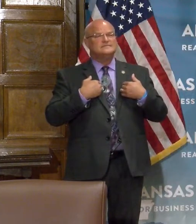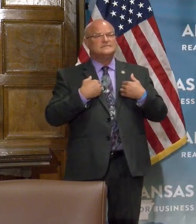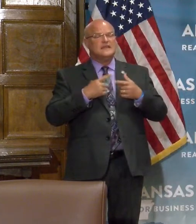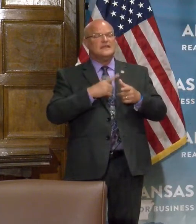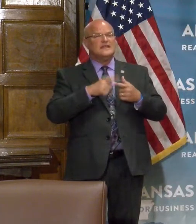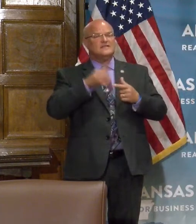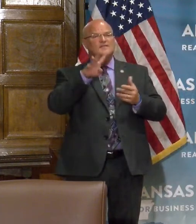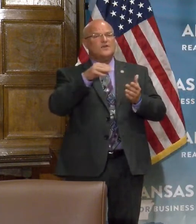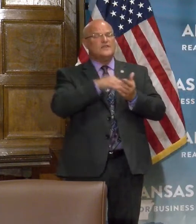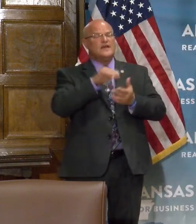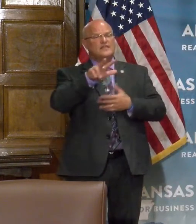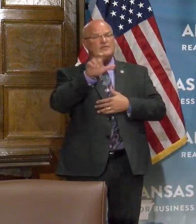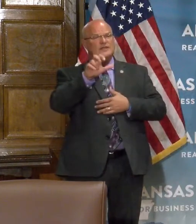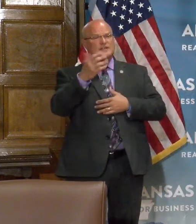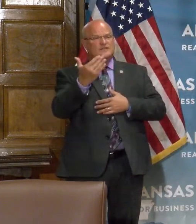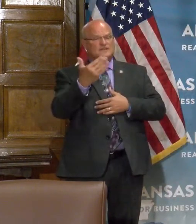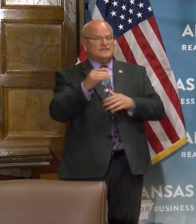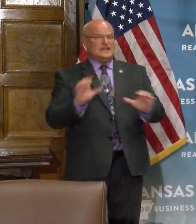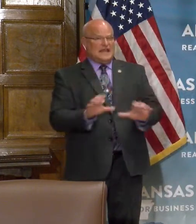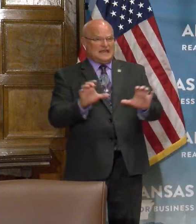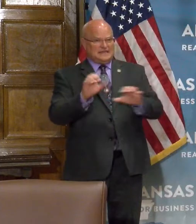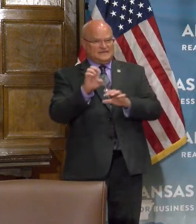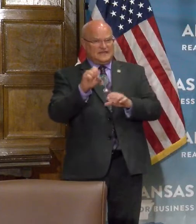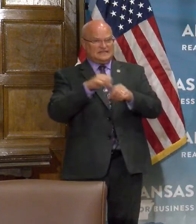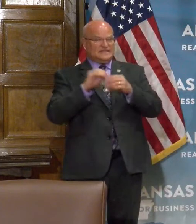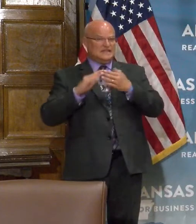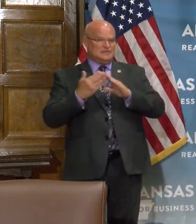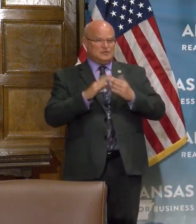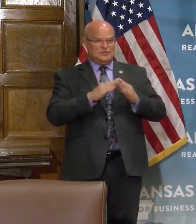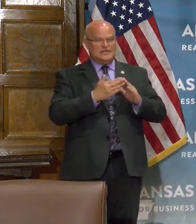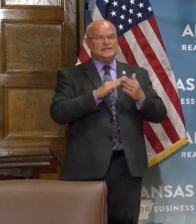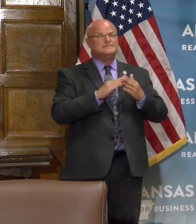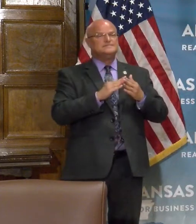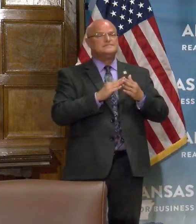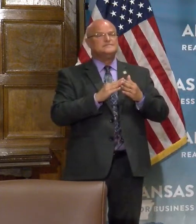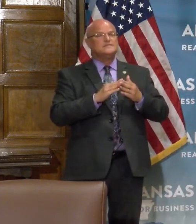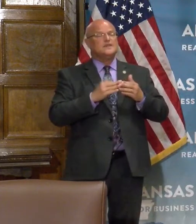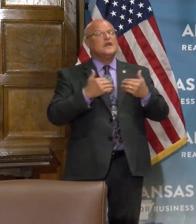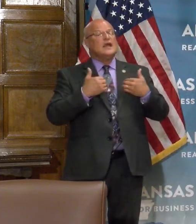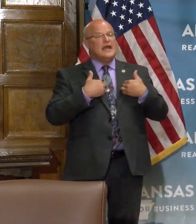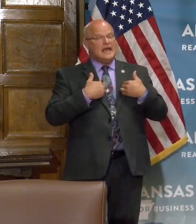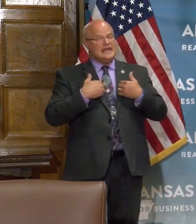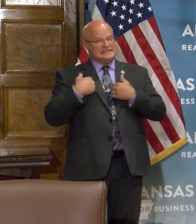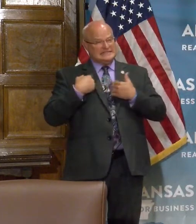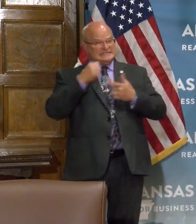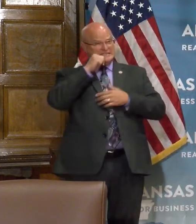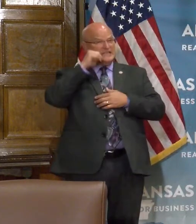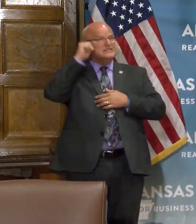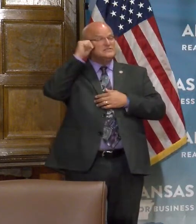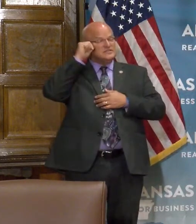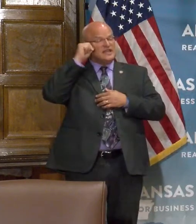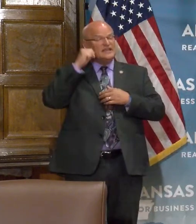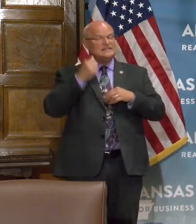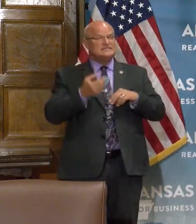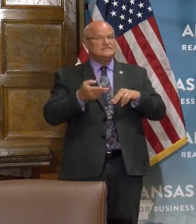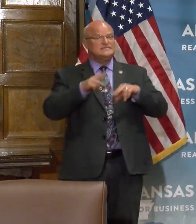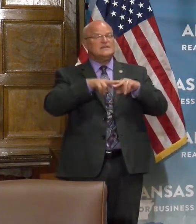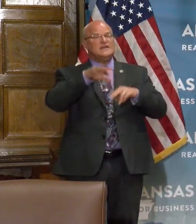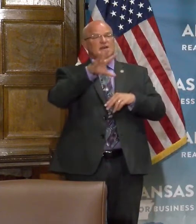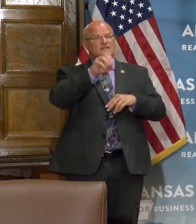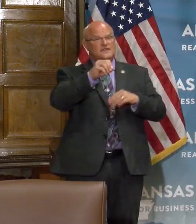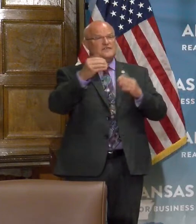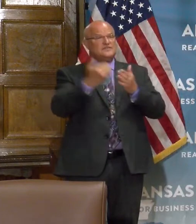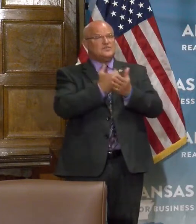then 4,315 active cases in the community. We have had since yesterday 50